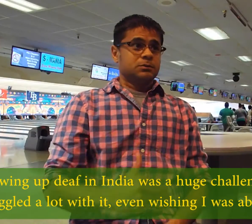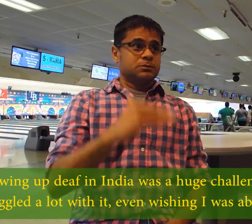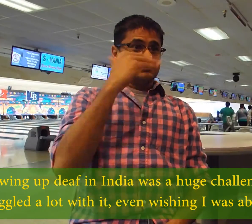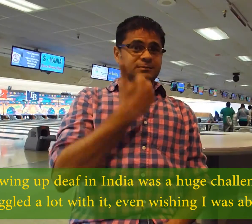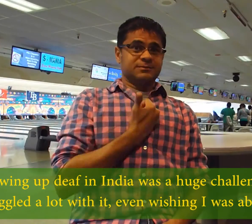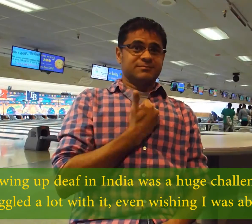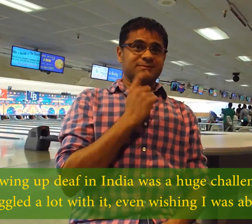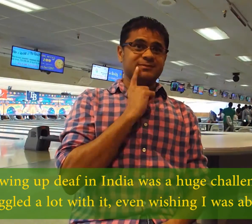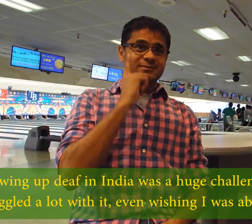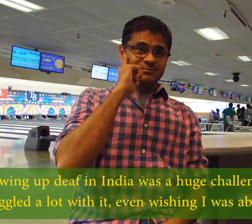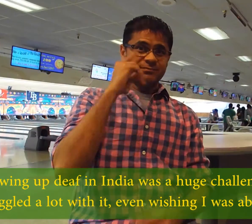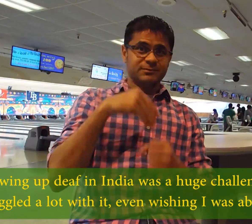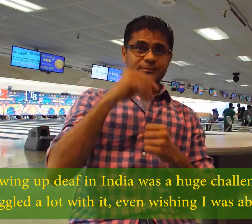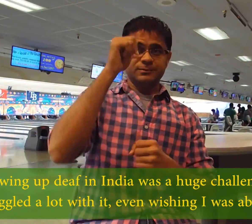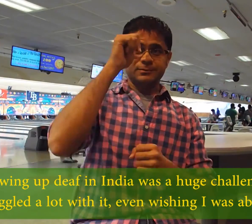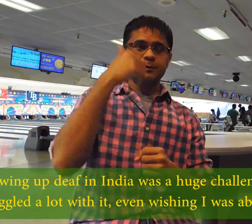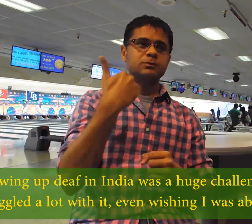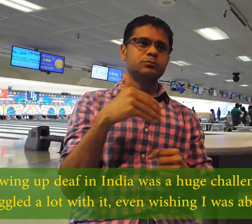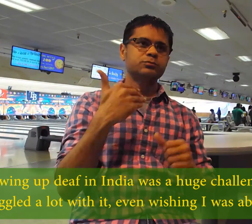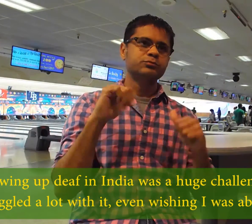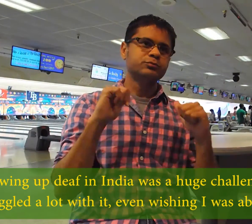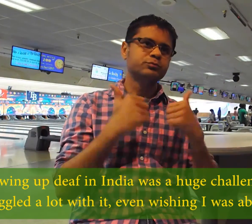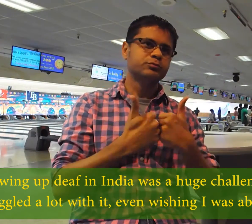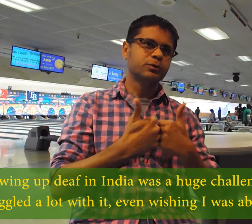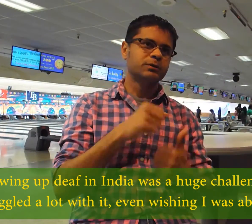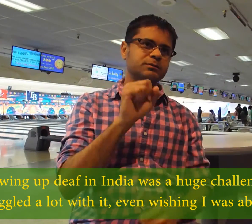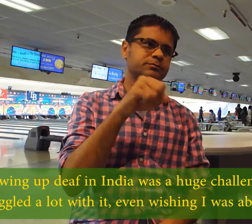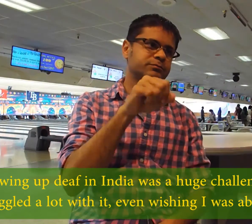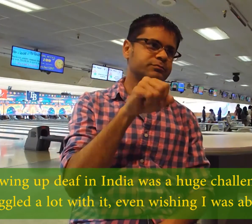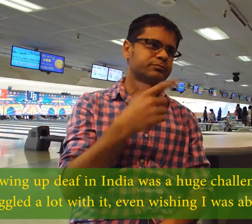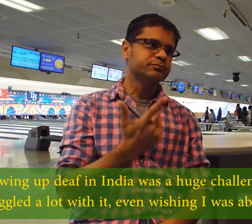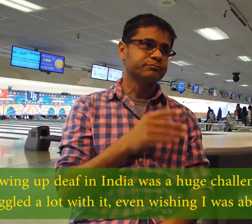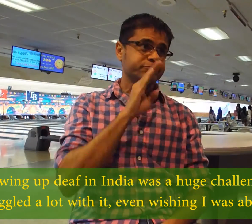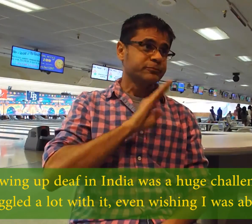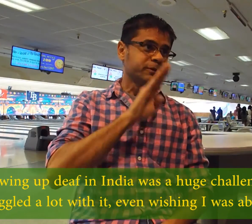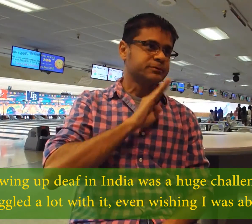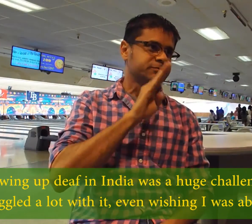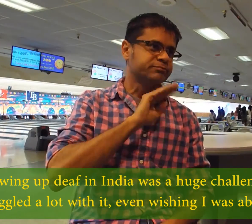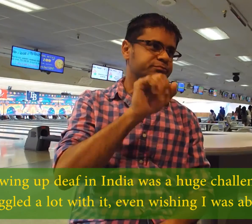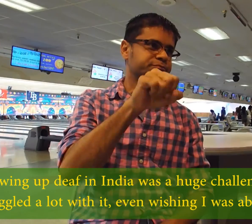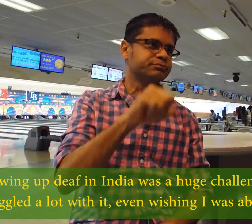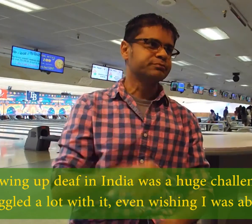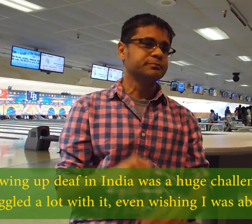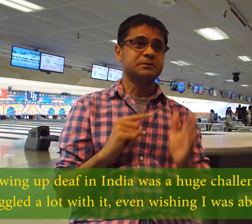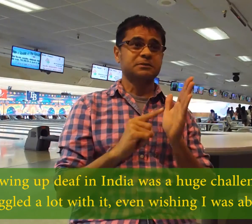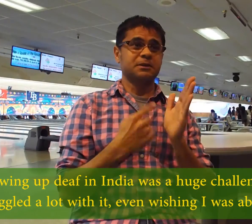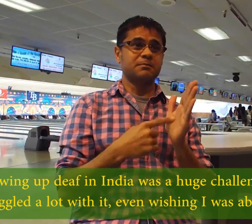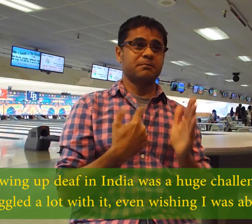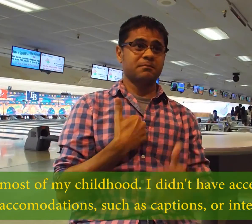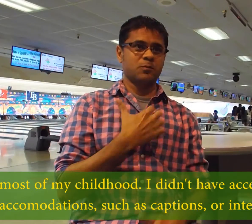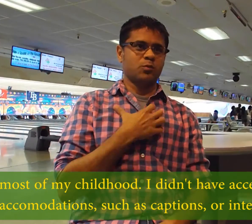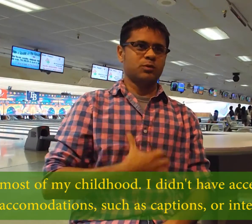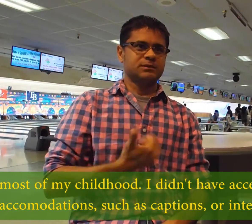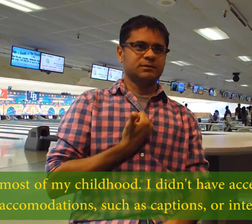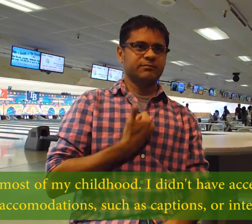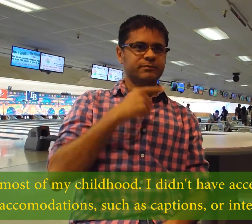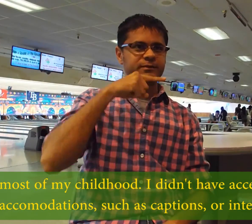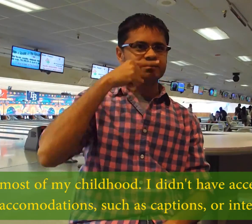in India was a huge challenge for me. I struggled a lot with it, even wishing I was able to hear for most of my childhood.